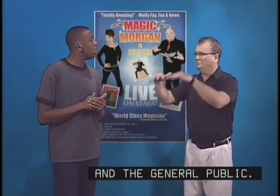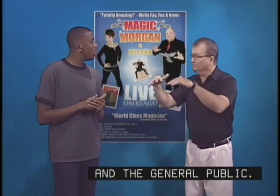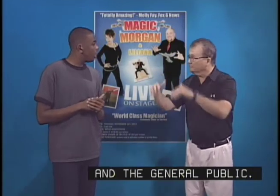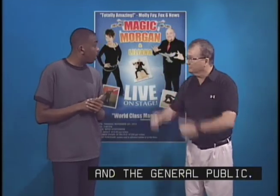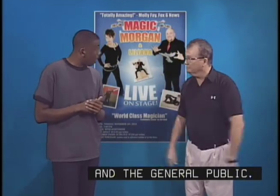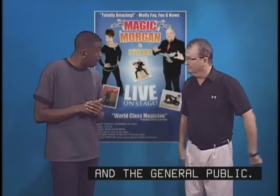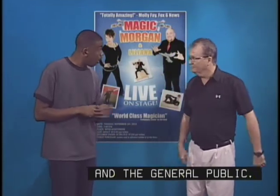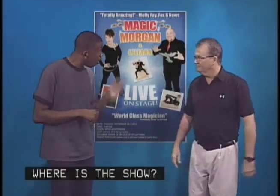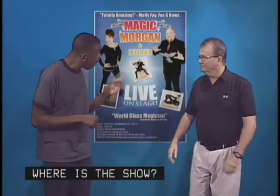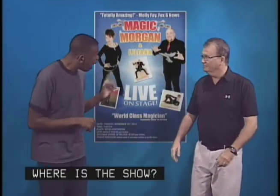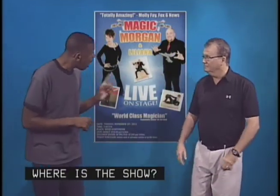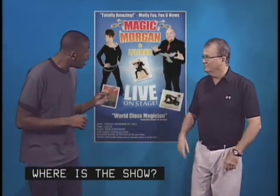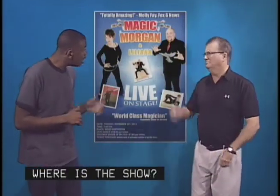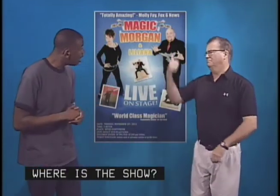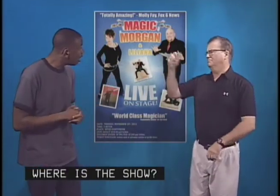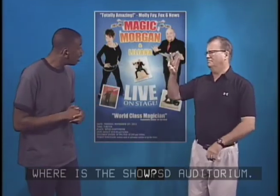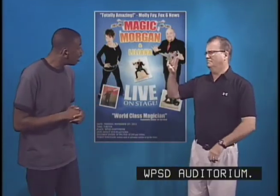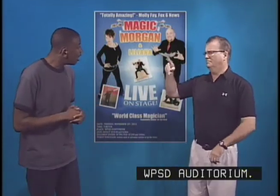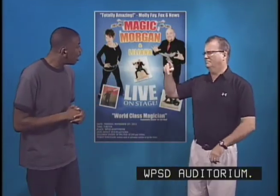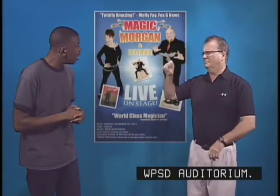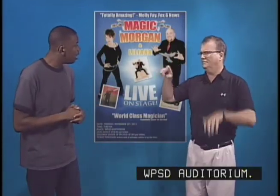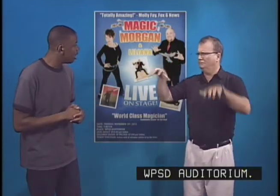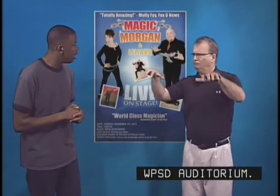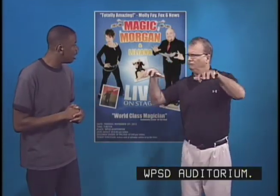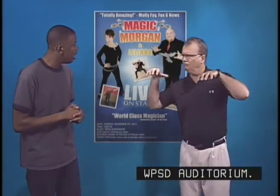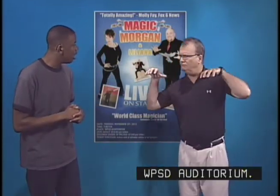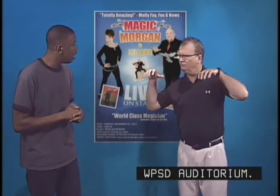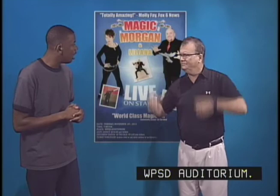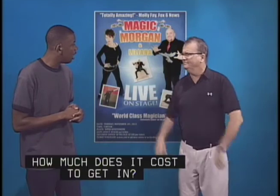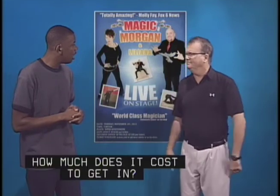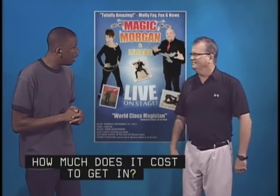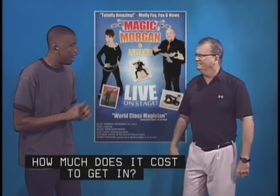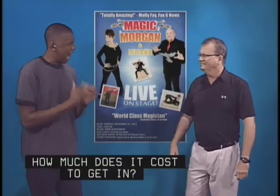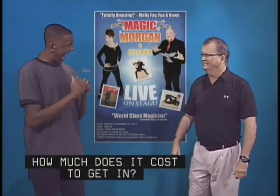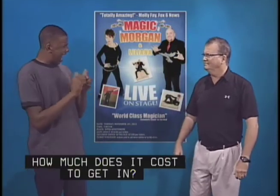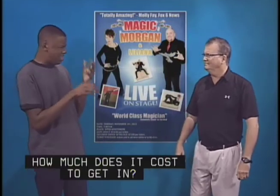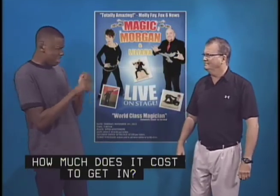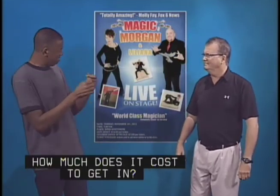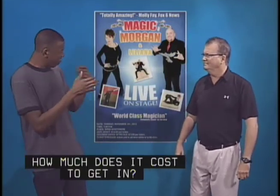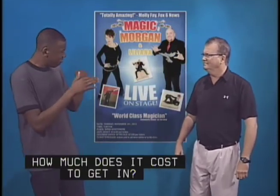public. Where is the show? It's at the WPSD Auditorium. How much does it cost again?